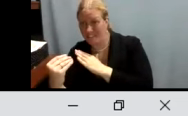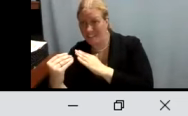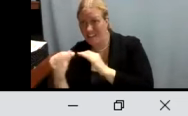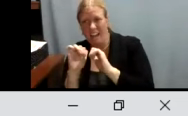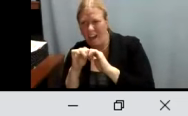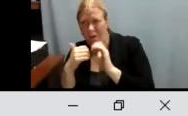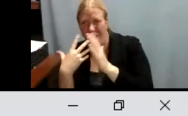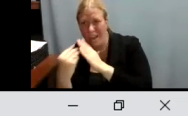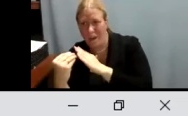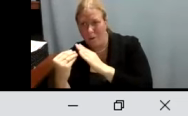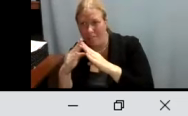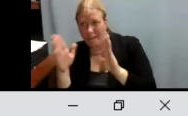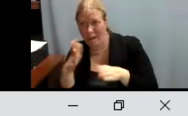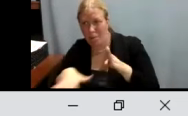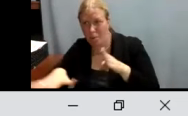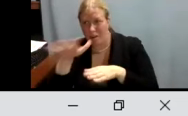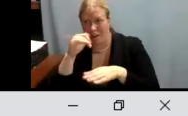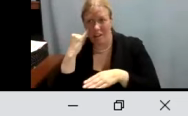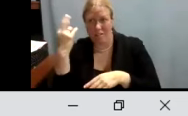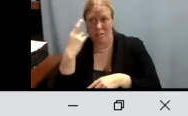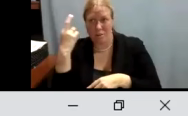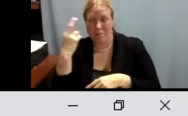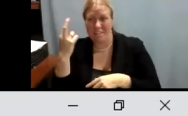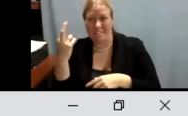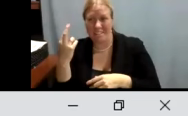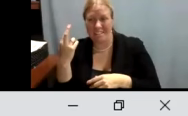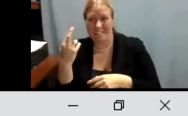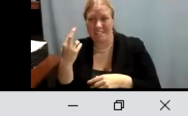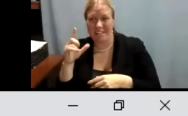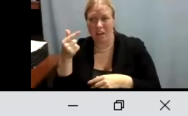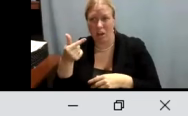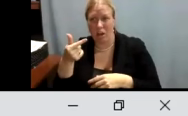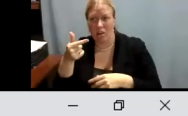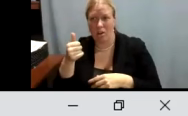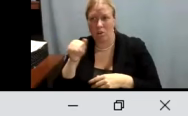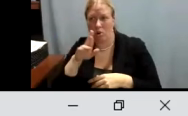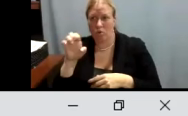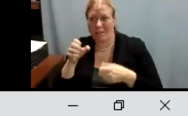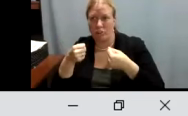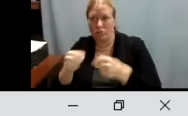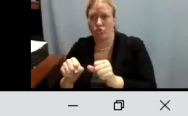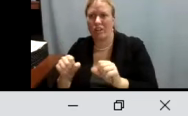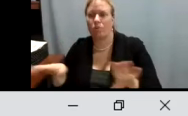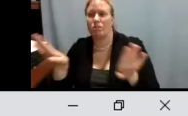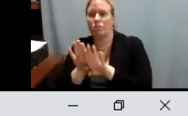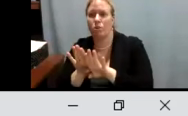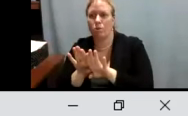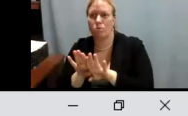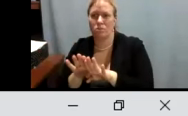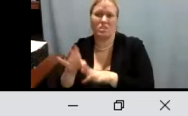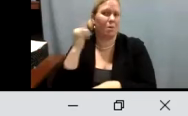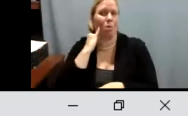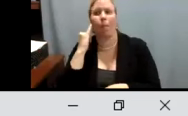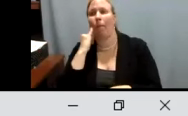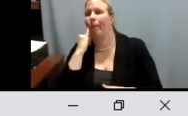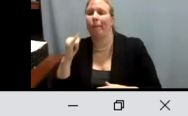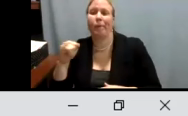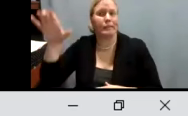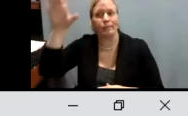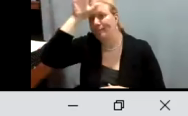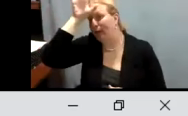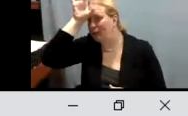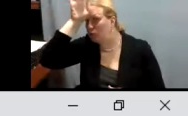of the neighborhood if, for some reason, Gray Street, that one way was closed. Say a fire engine came in to block the